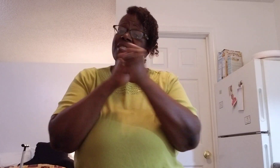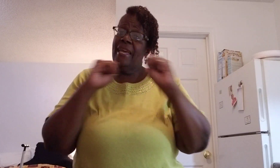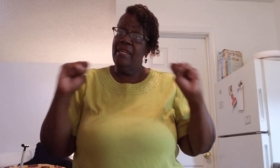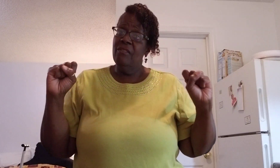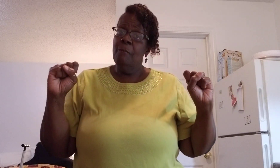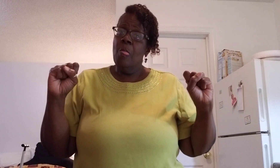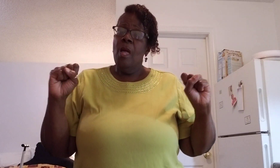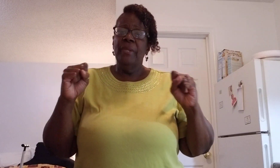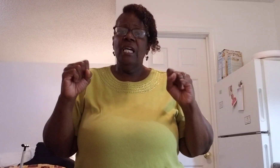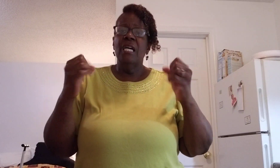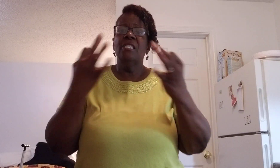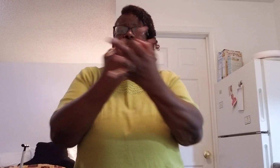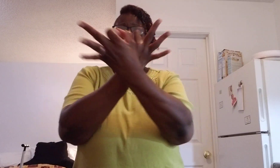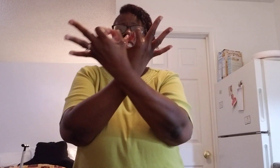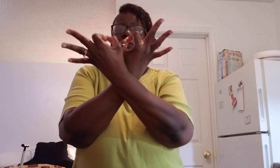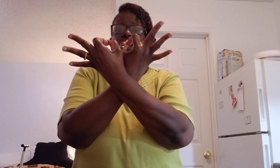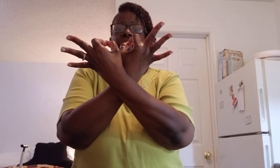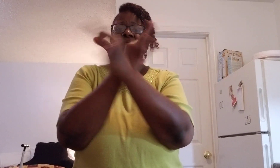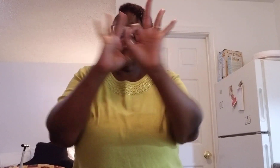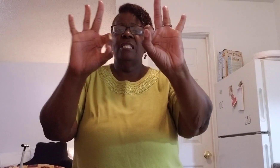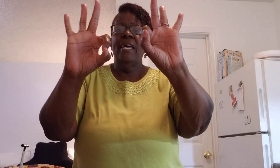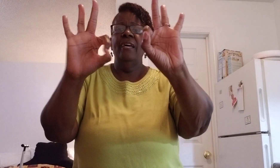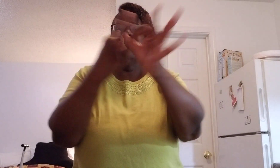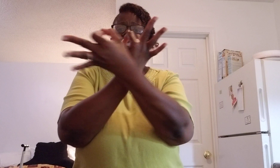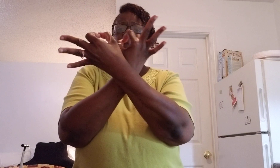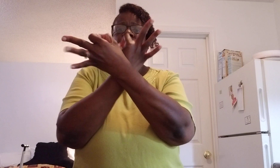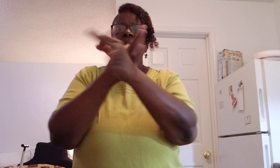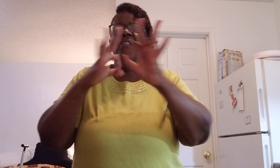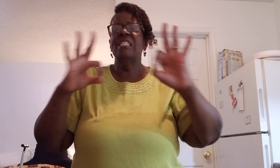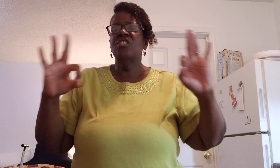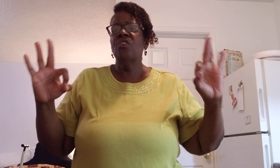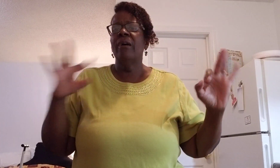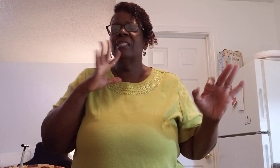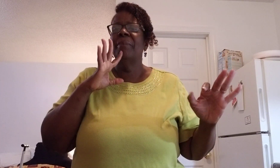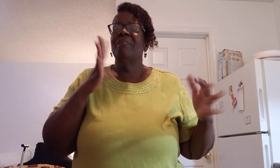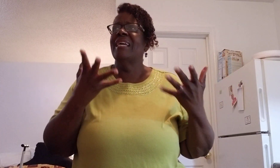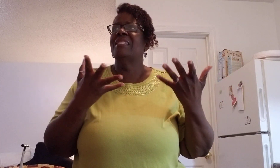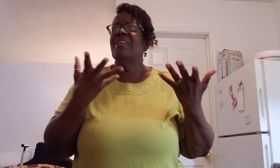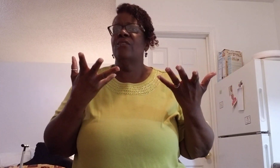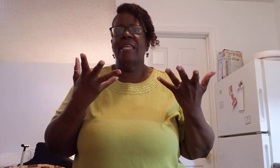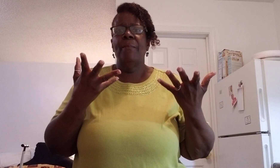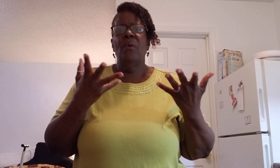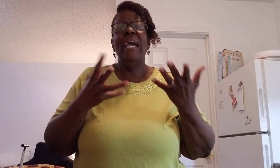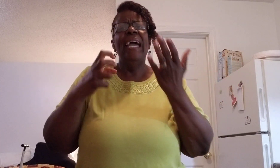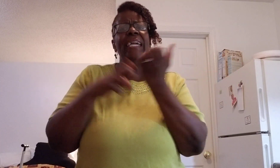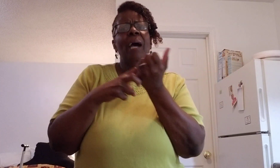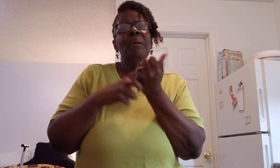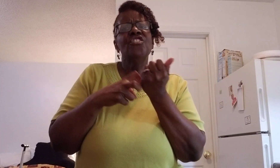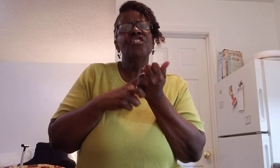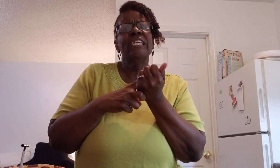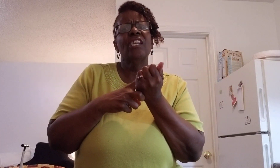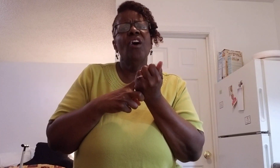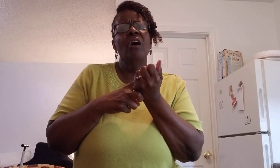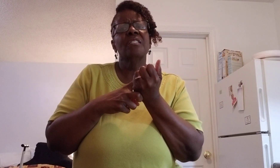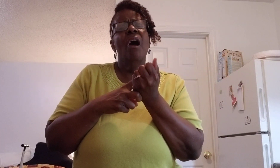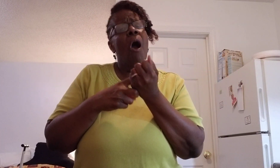saved, because this free, this is the F's. This is talking about, like, say, for example, hey, how much did your ticket cost? Oh,